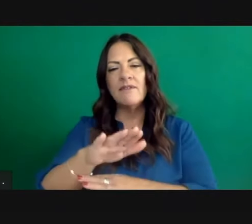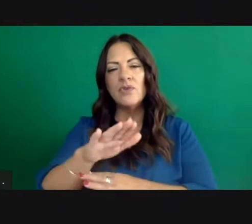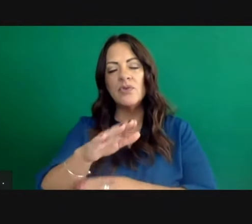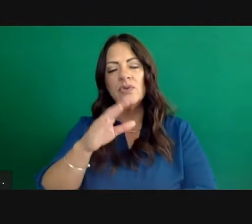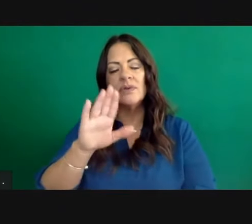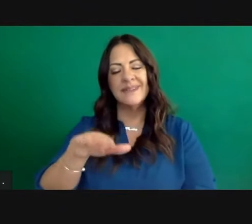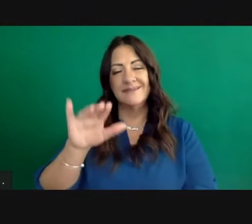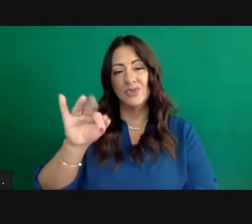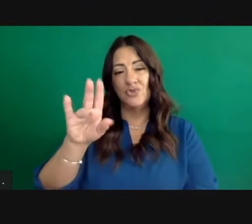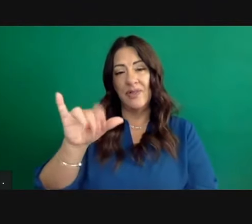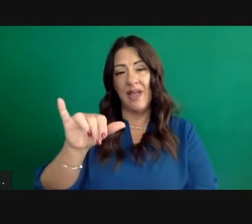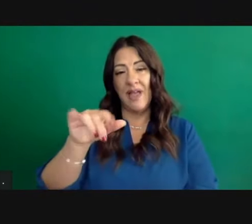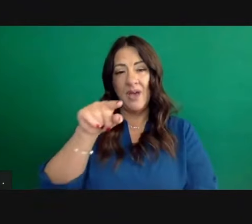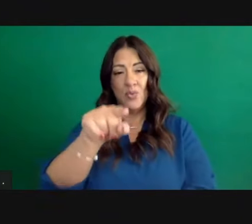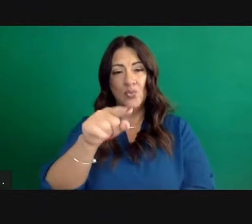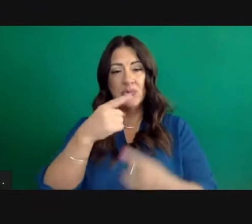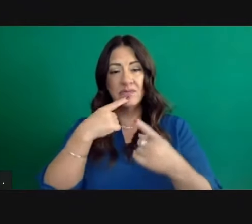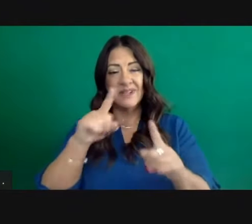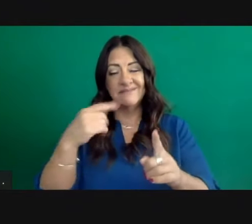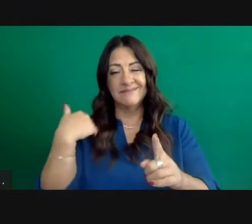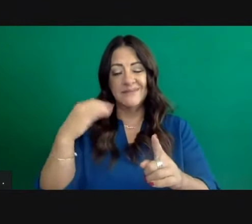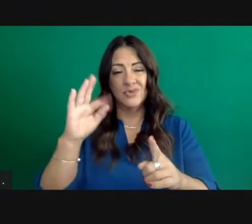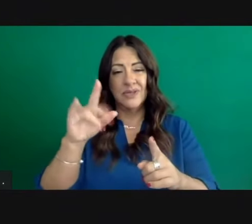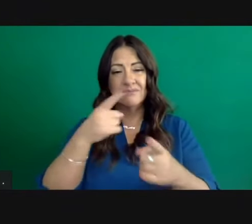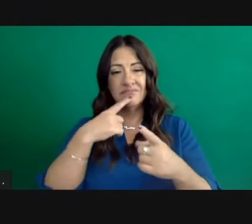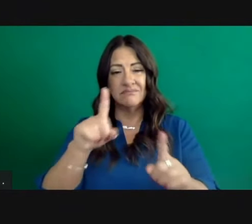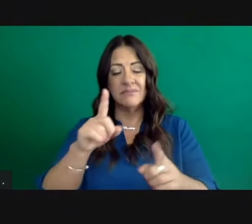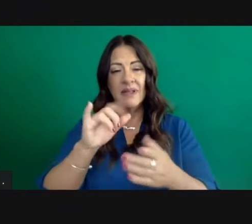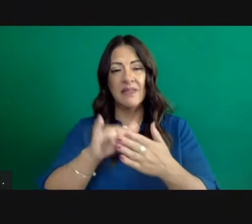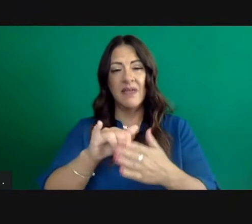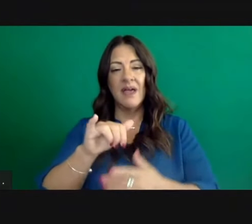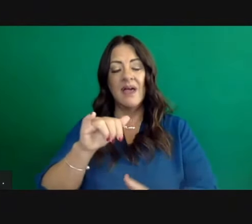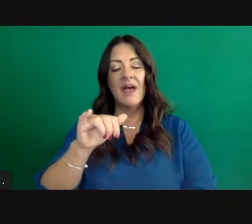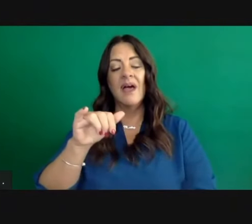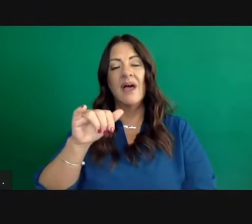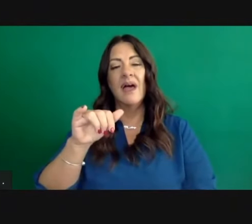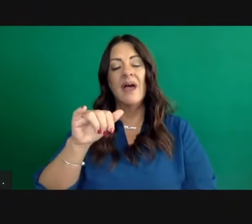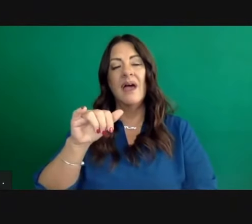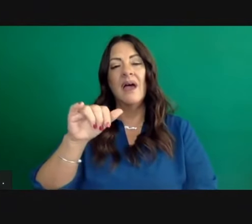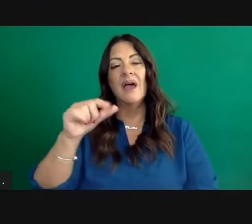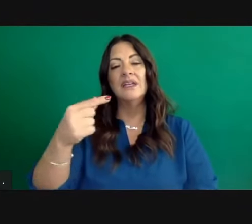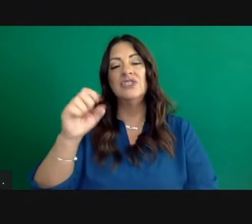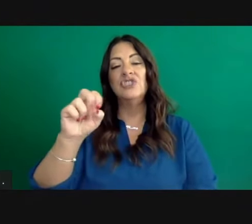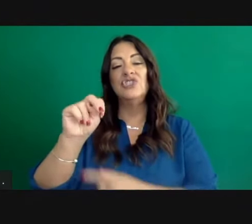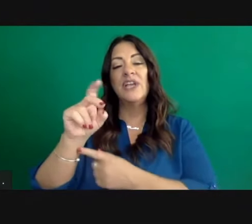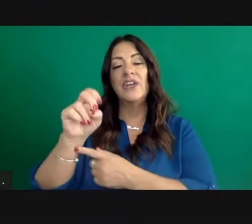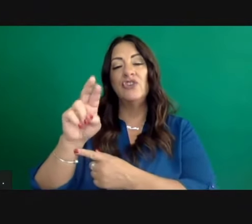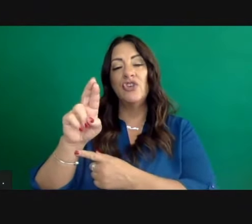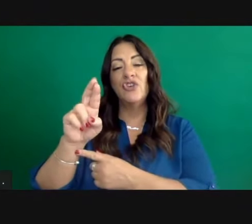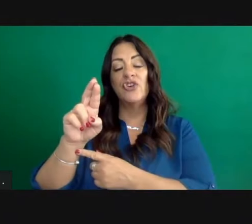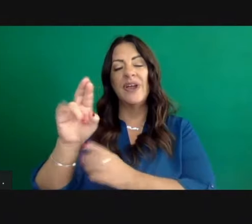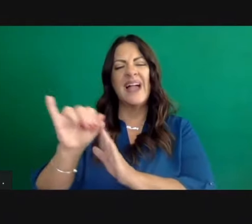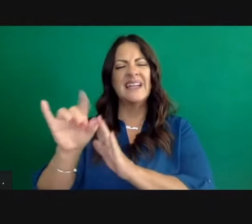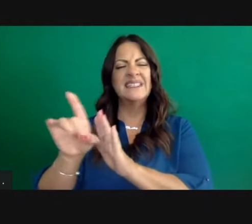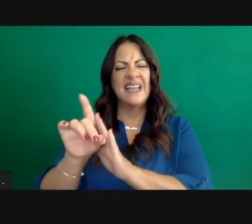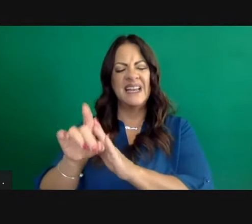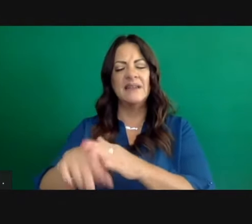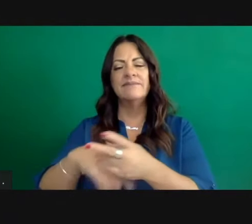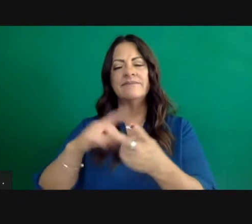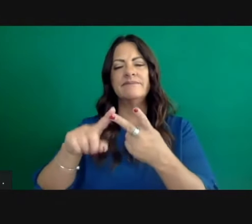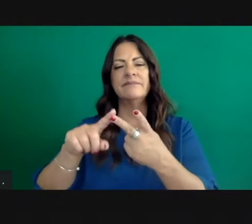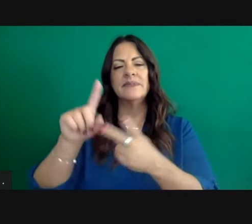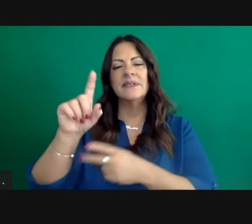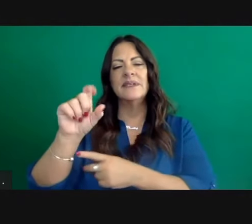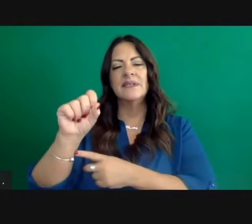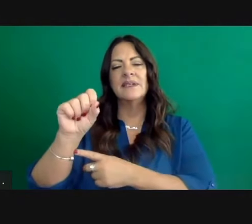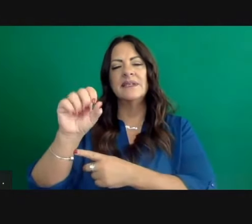announced by your office that sexual orientation and gender identity data would be collected for